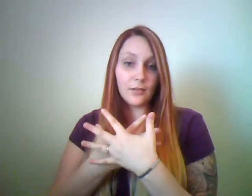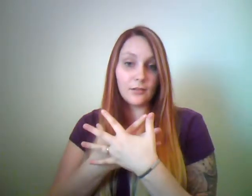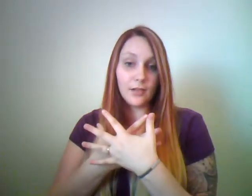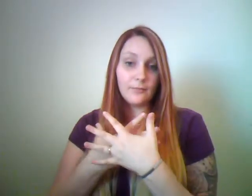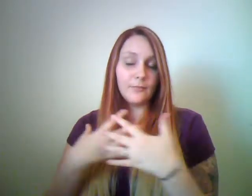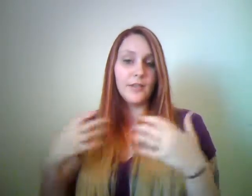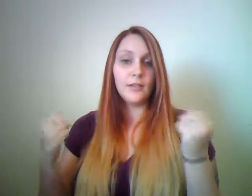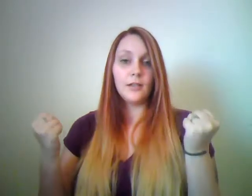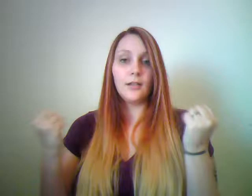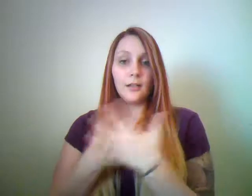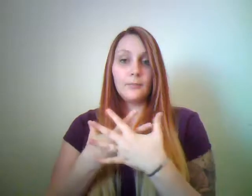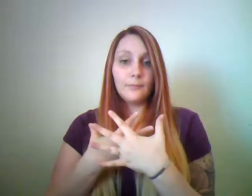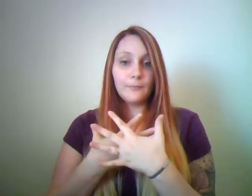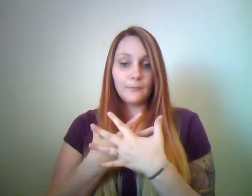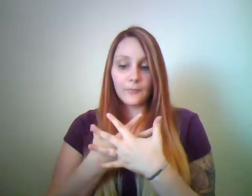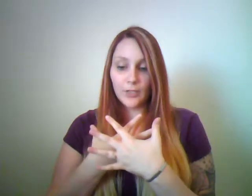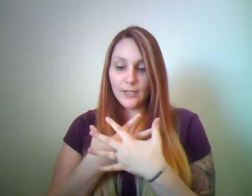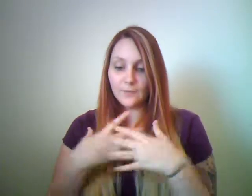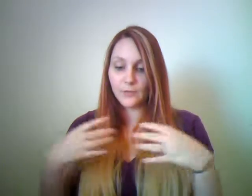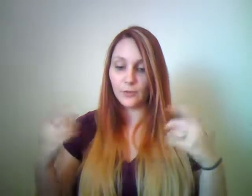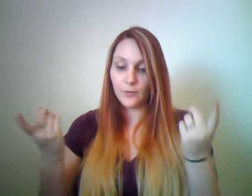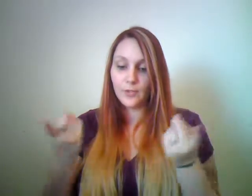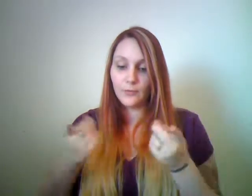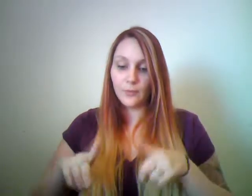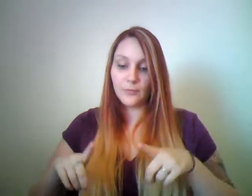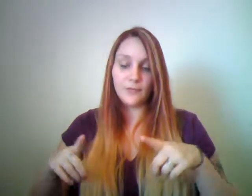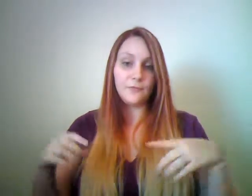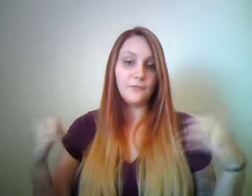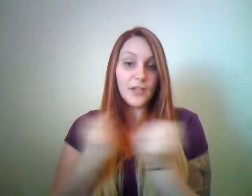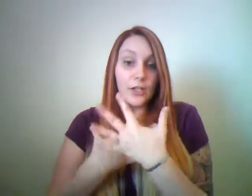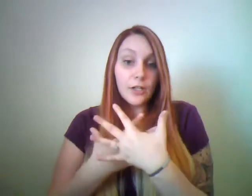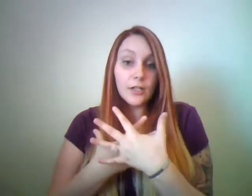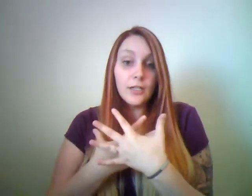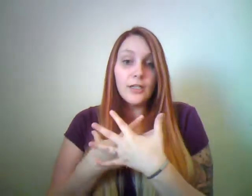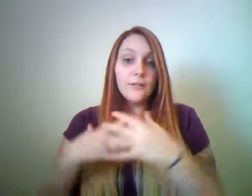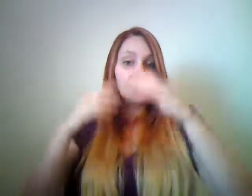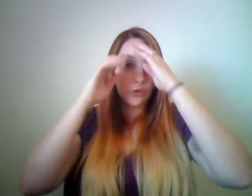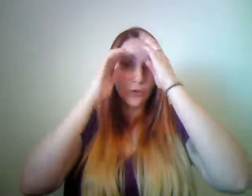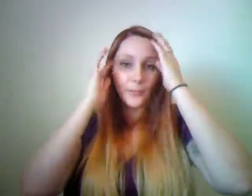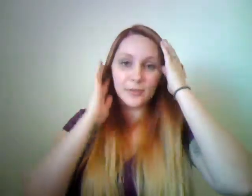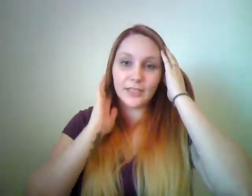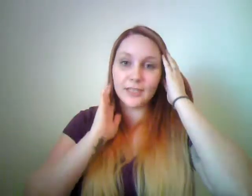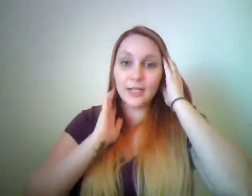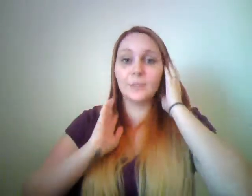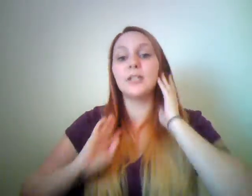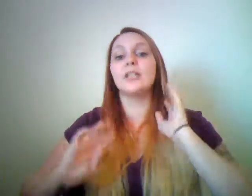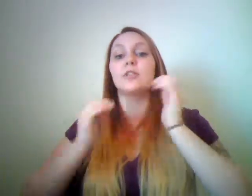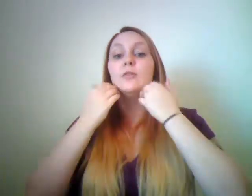top. Alright, so when my fear, for crippling, I'm going to use